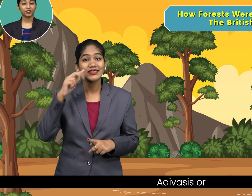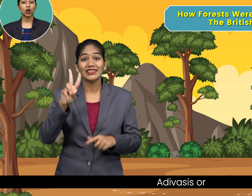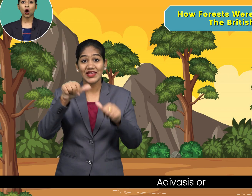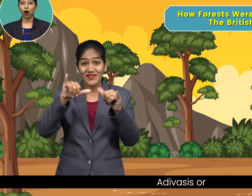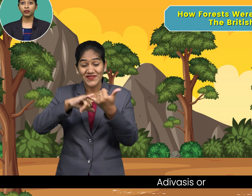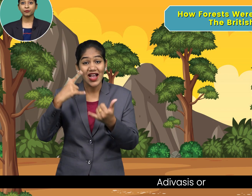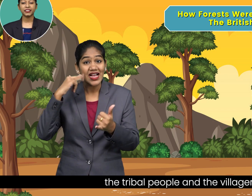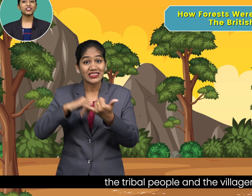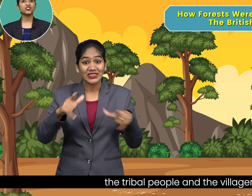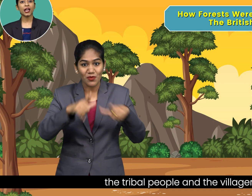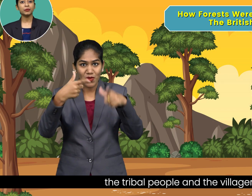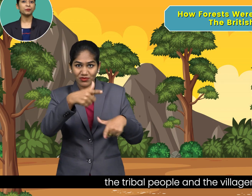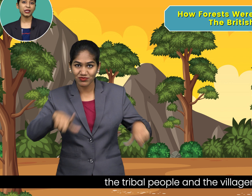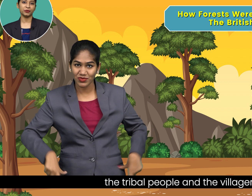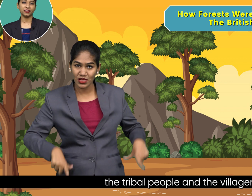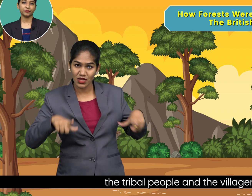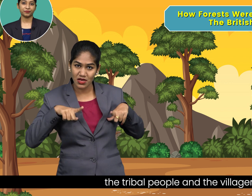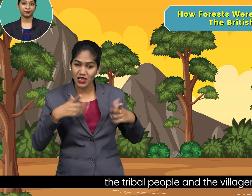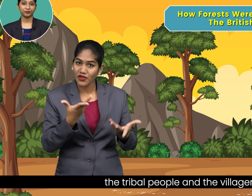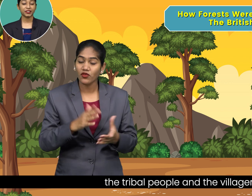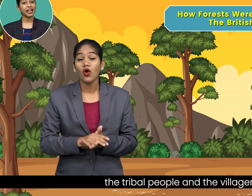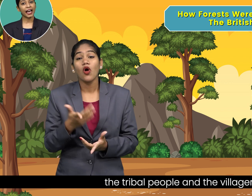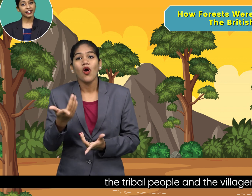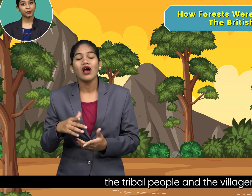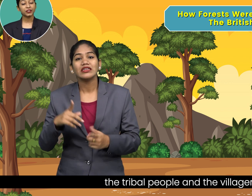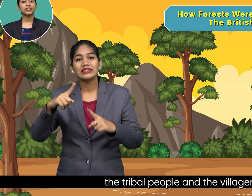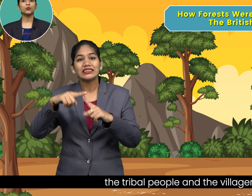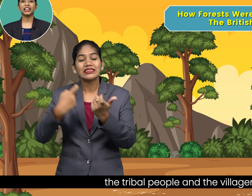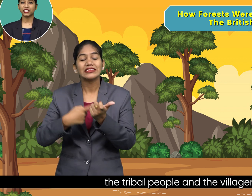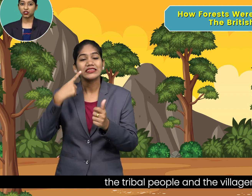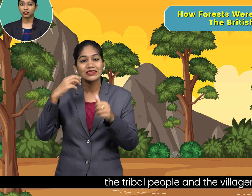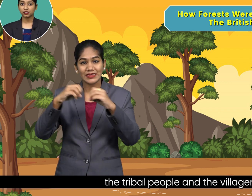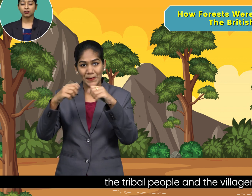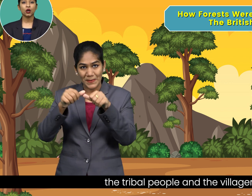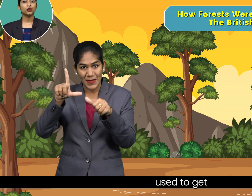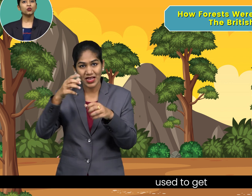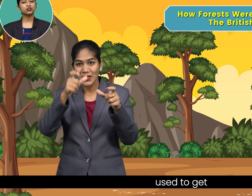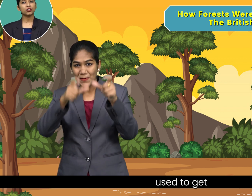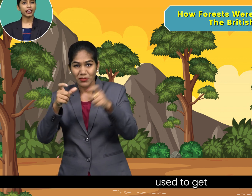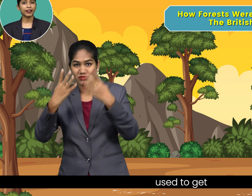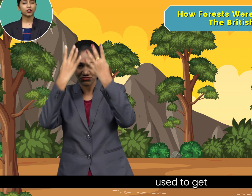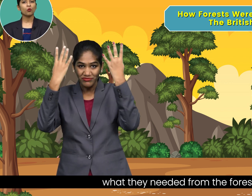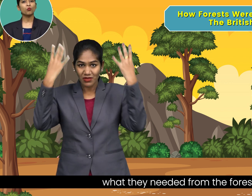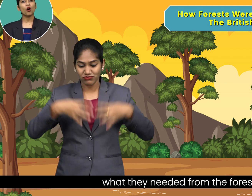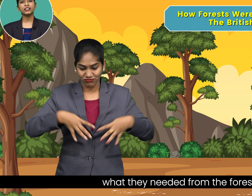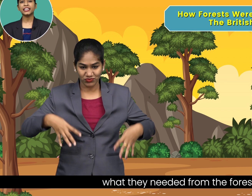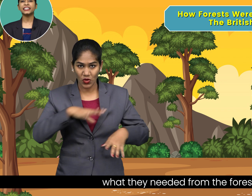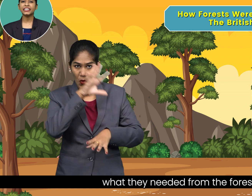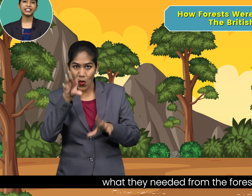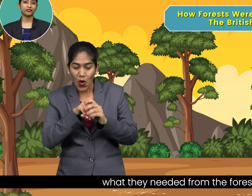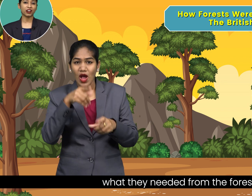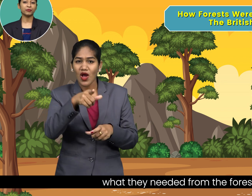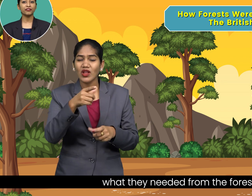Adivasis, or the tribal people, and the villagers used to get what